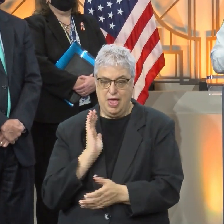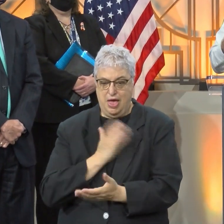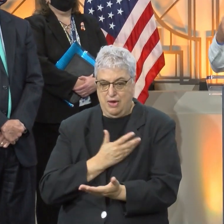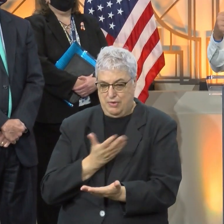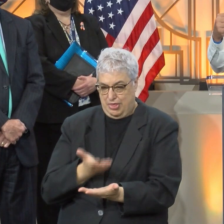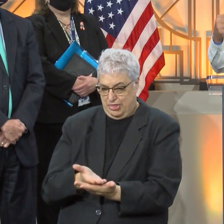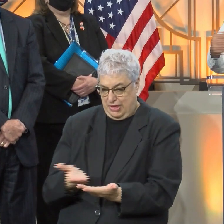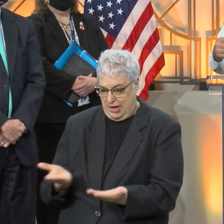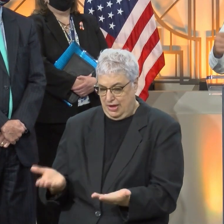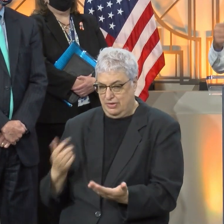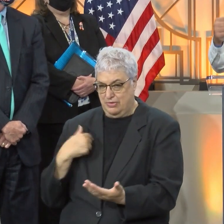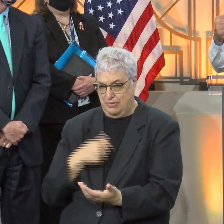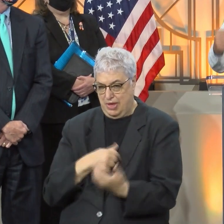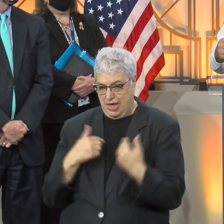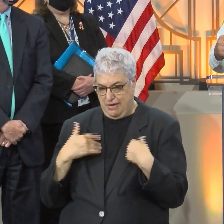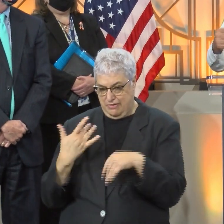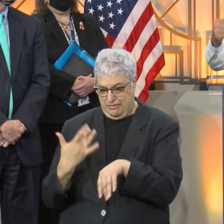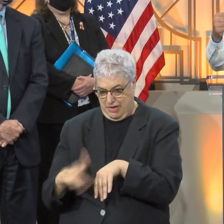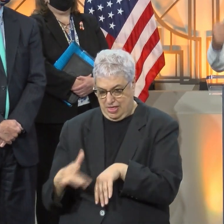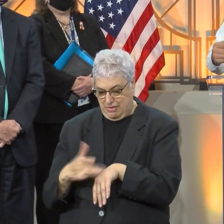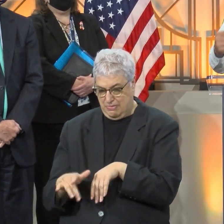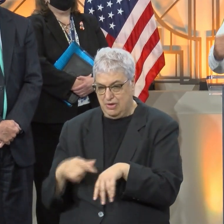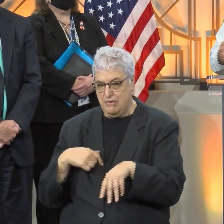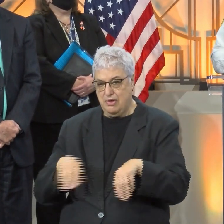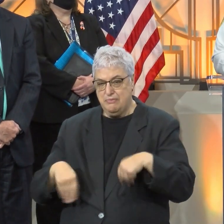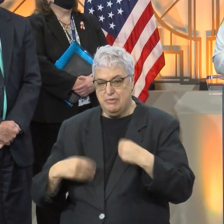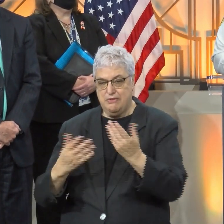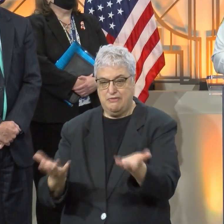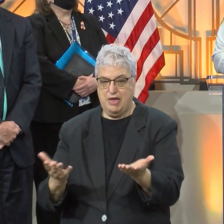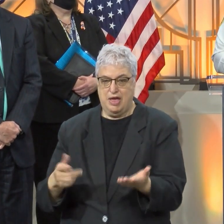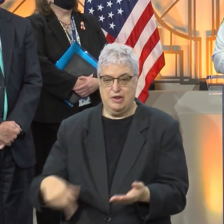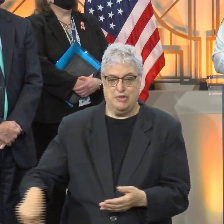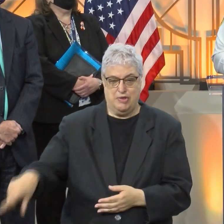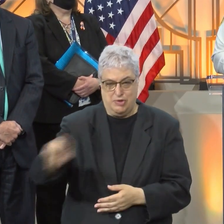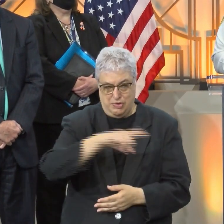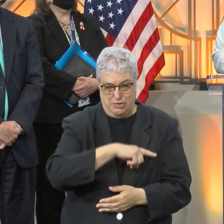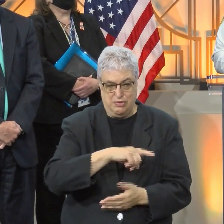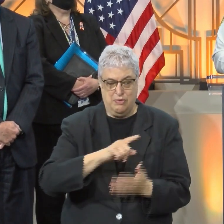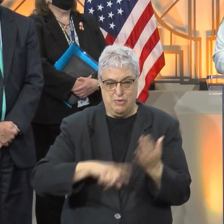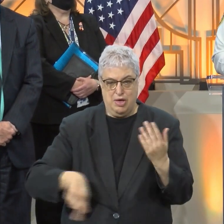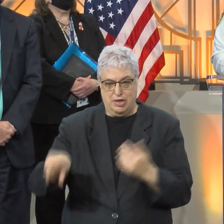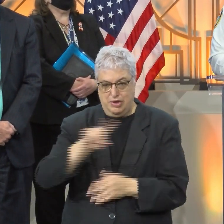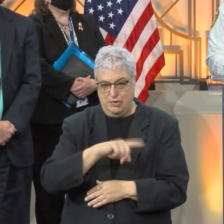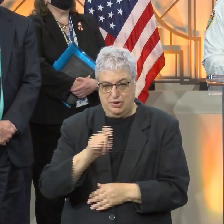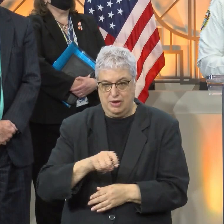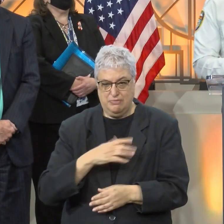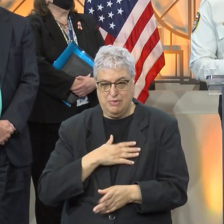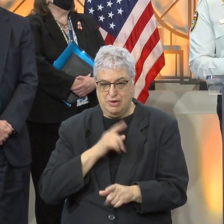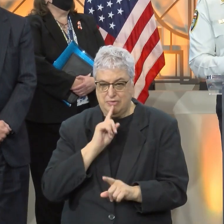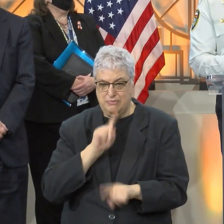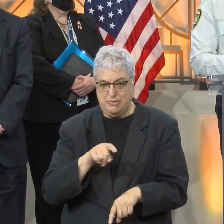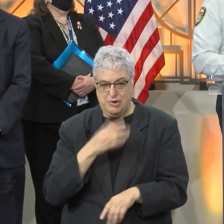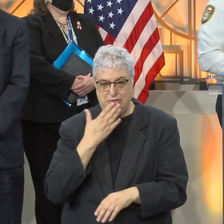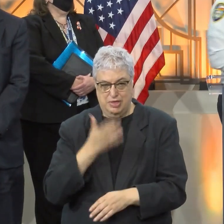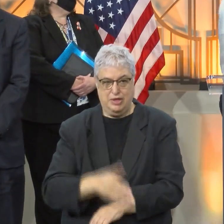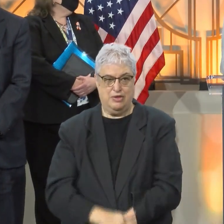available to ensure that we're providing the service and that we're there for the community when they need us. Okay? That's my report. Thank you.